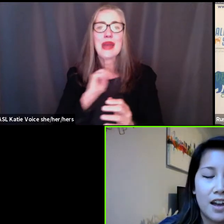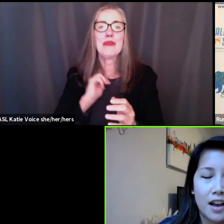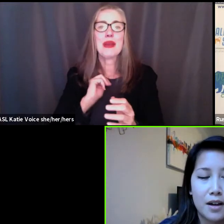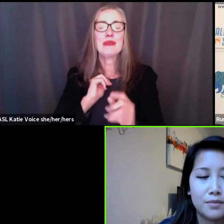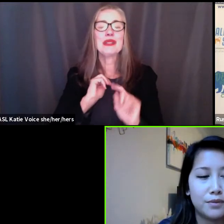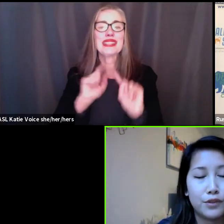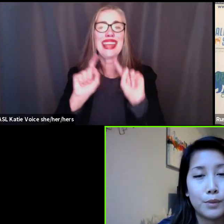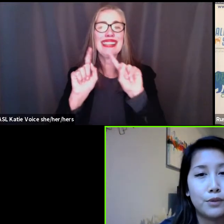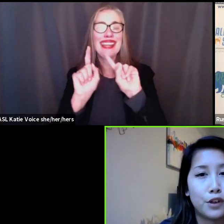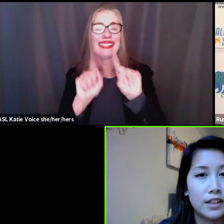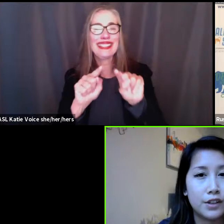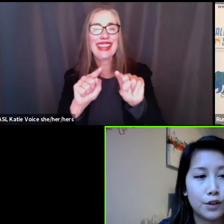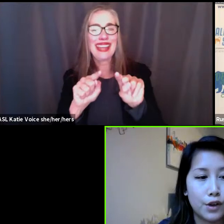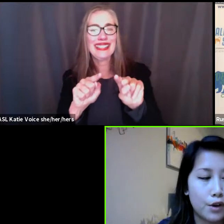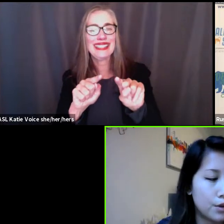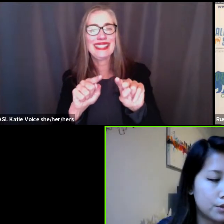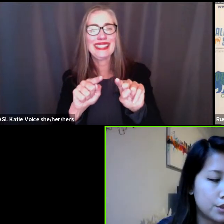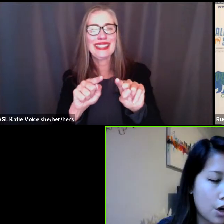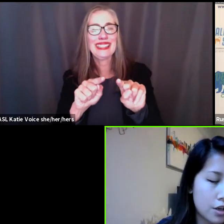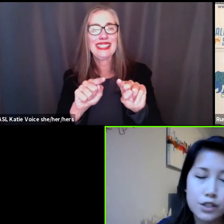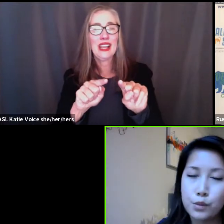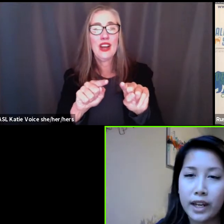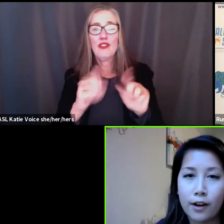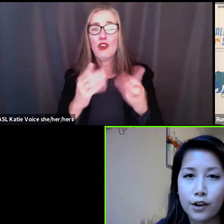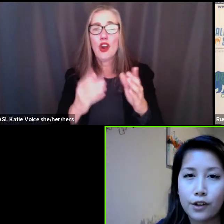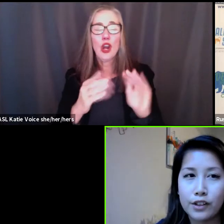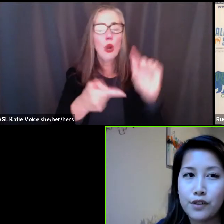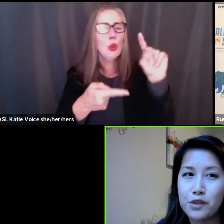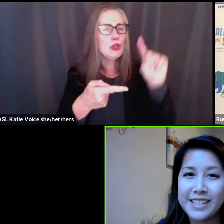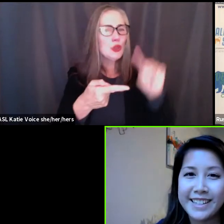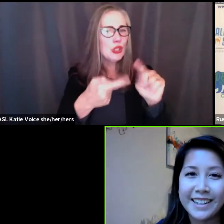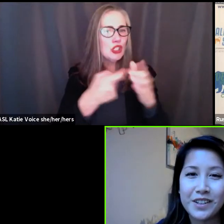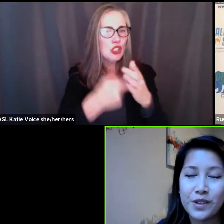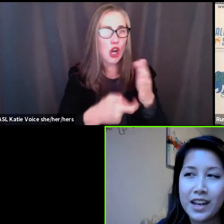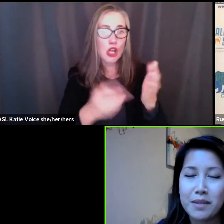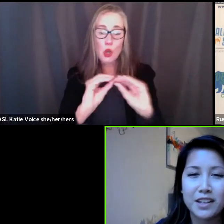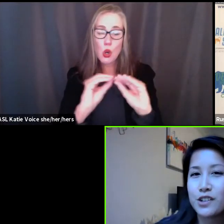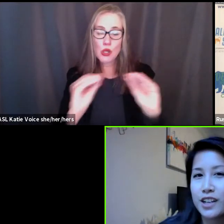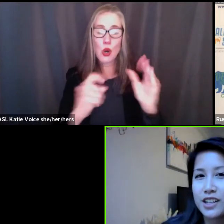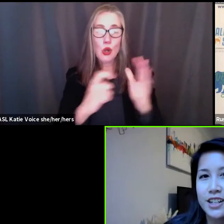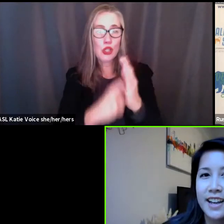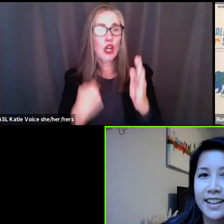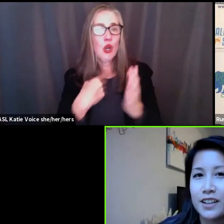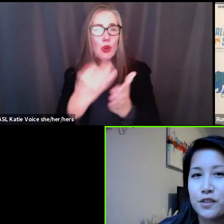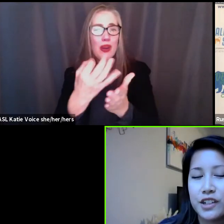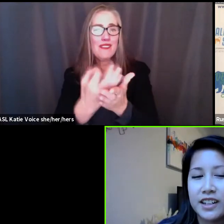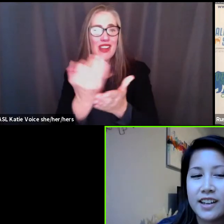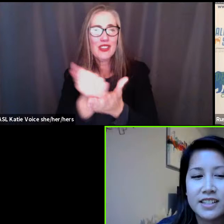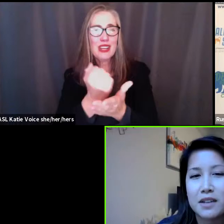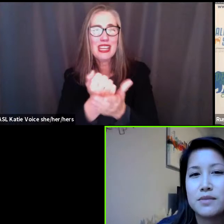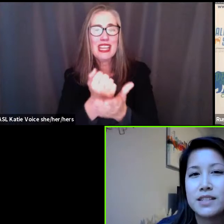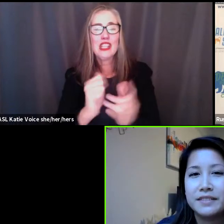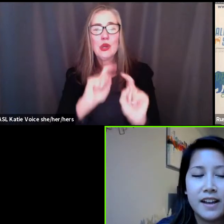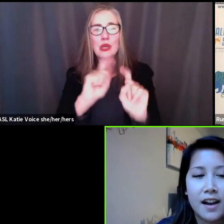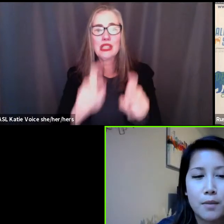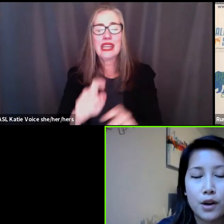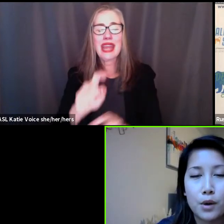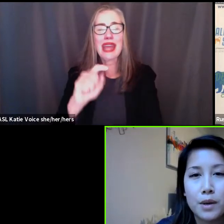attend for little or no charge. We are currently fundraising, and you can make a donation at California Young